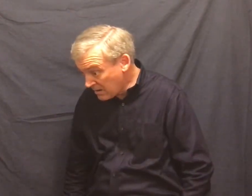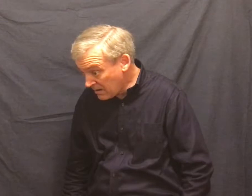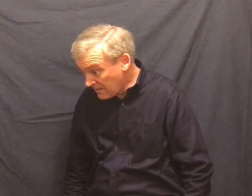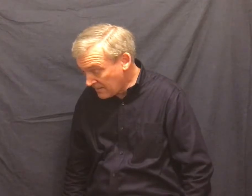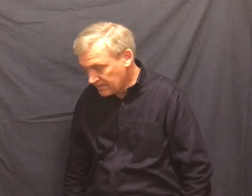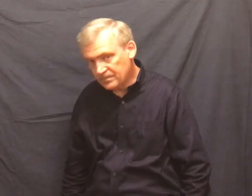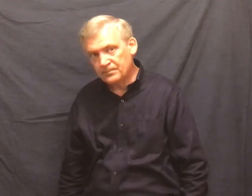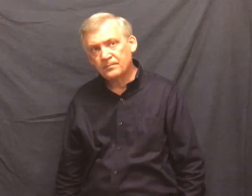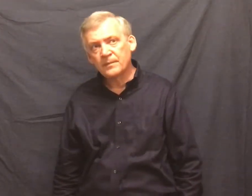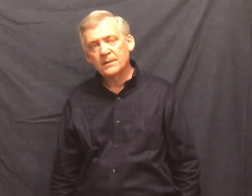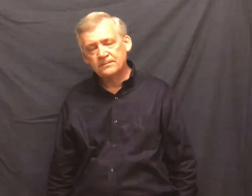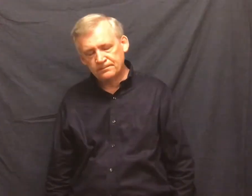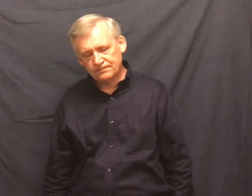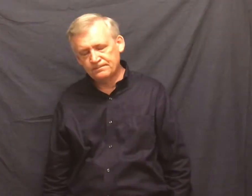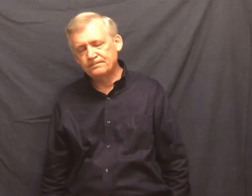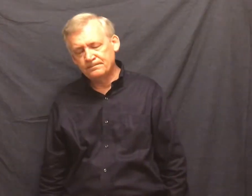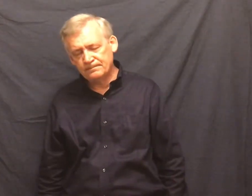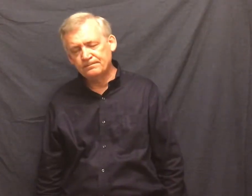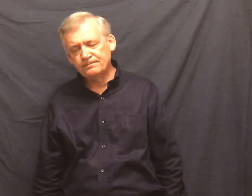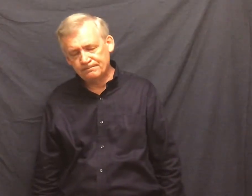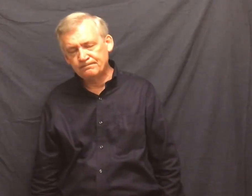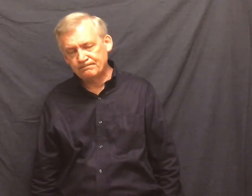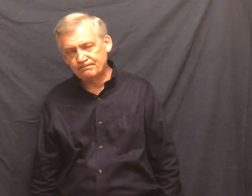Yeah, he had your gun.